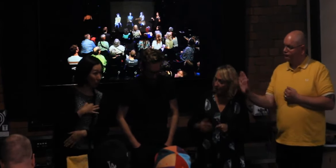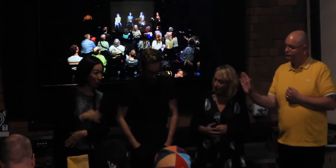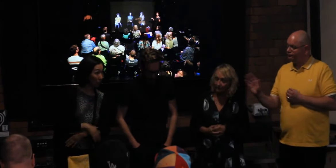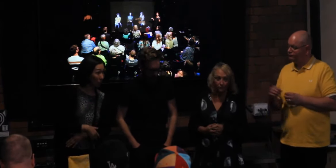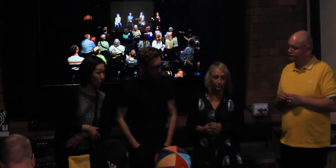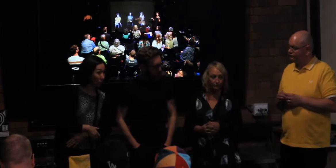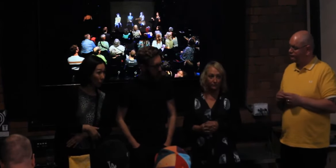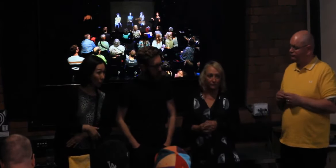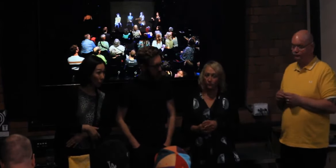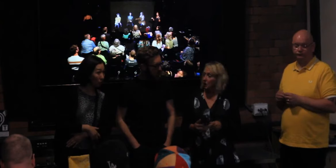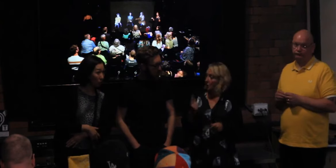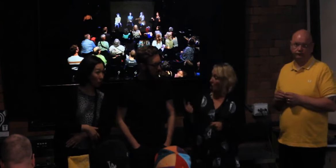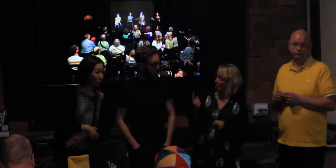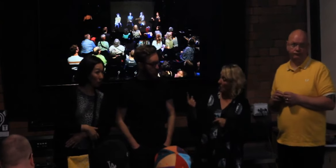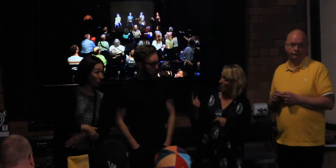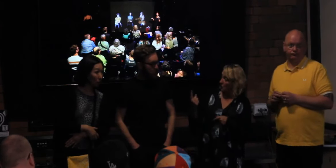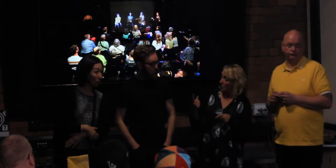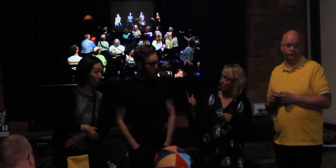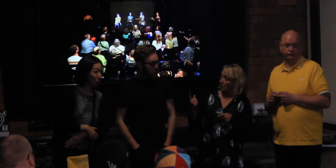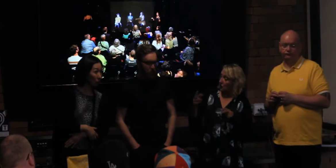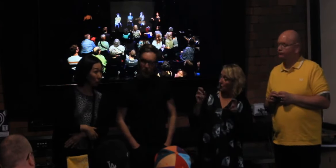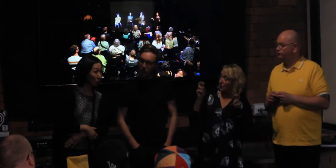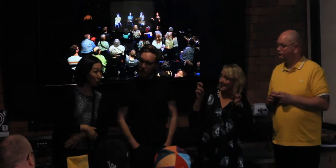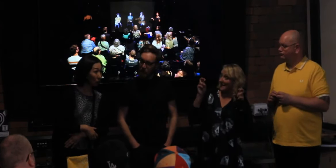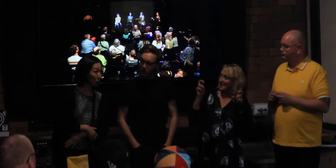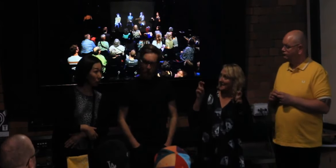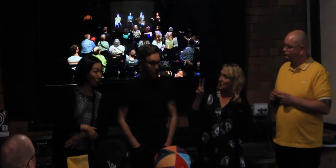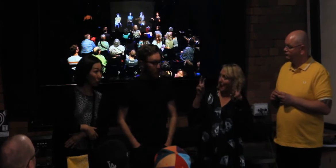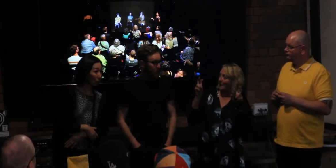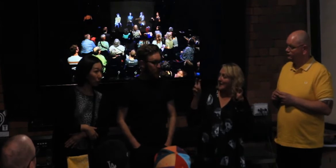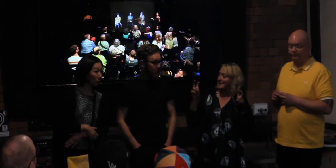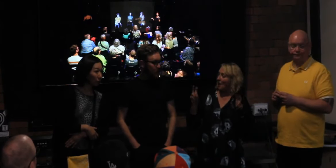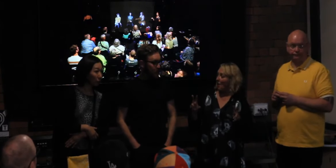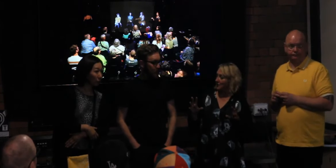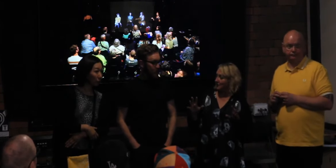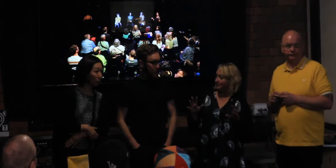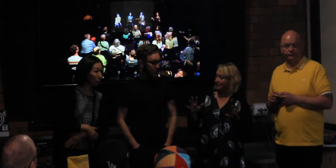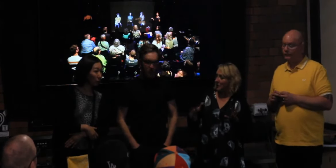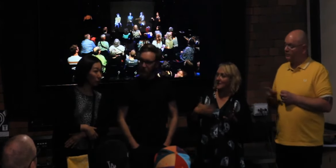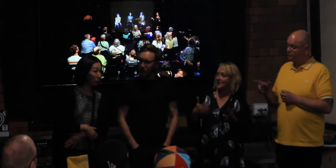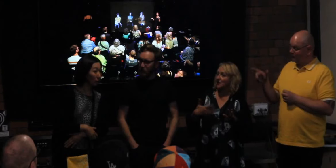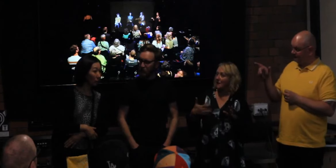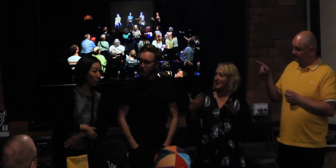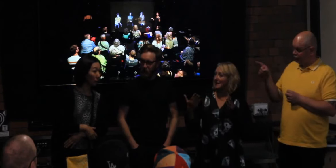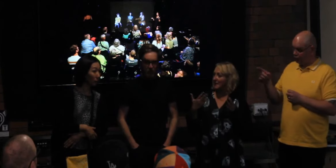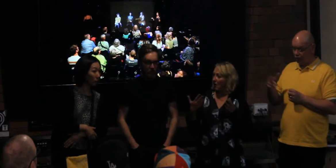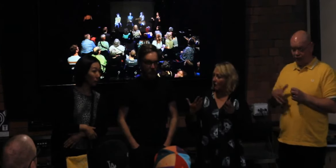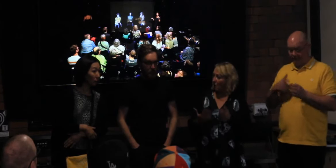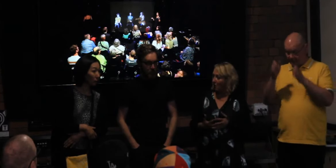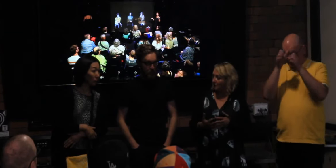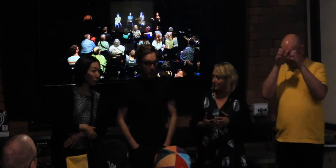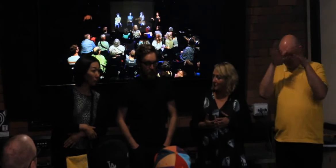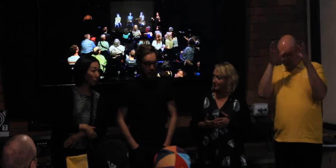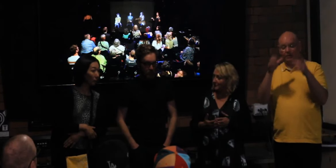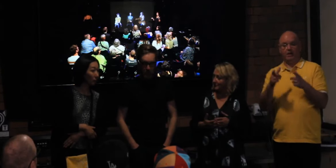links to a particular Japanese artist, do you mean, or? Do you see this as Japanese art? So is it a Japanese art